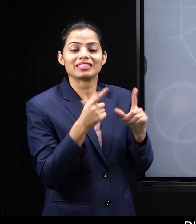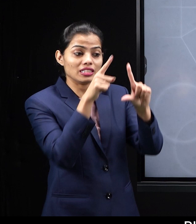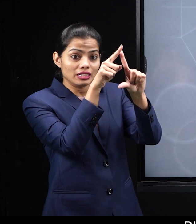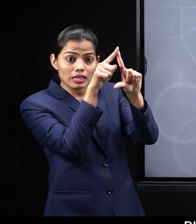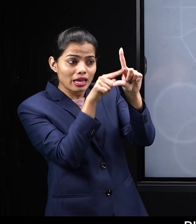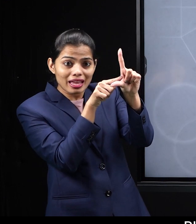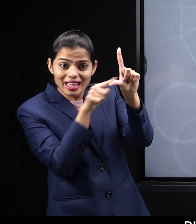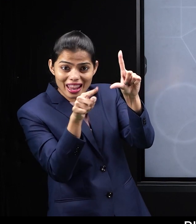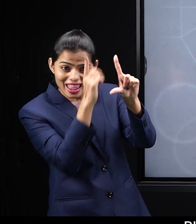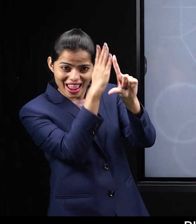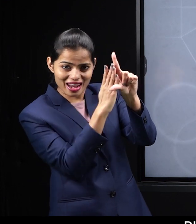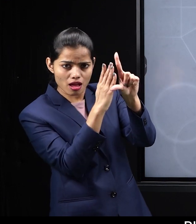right angle hypotenuse side.